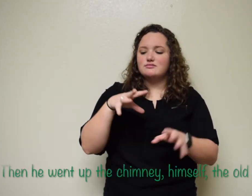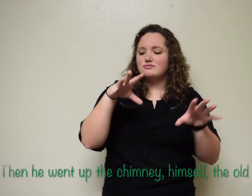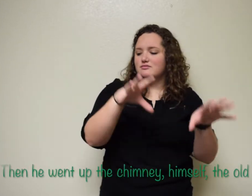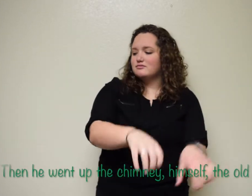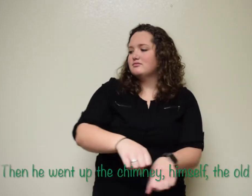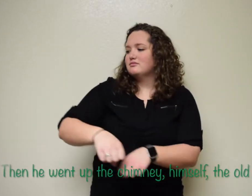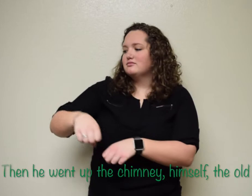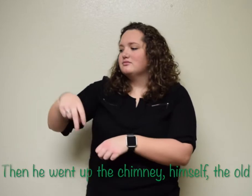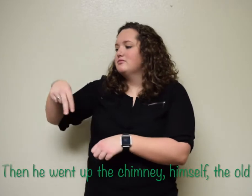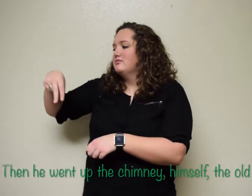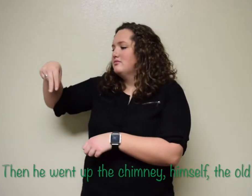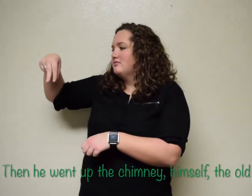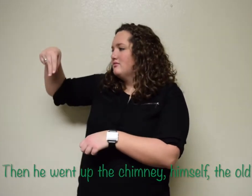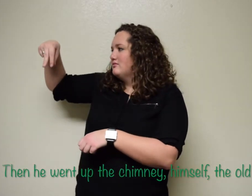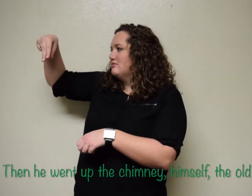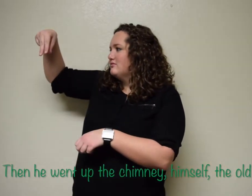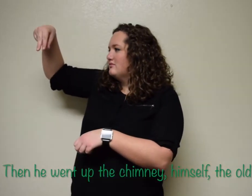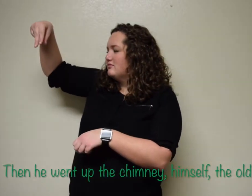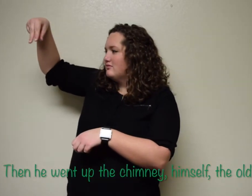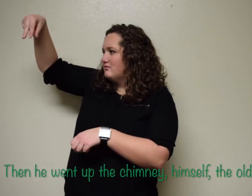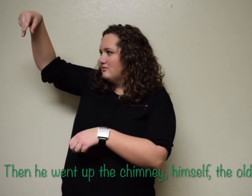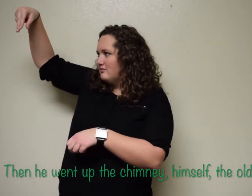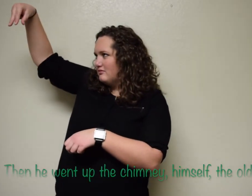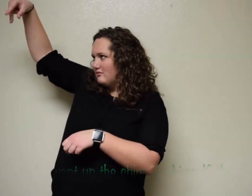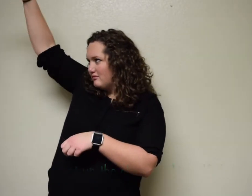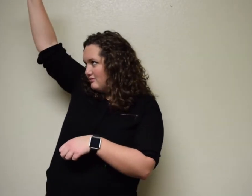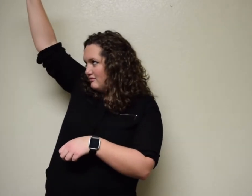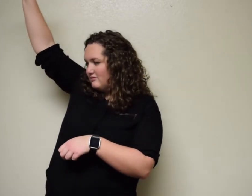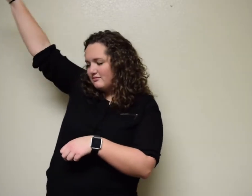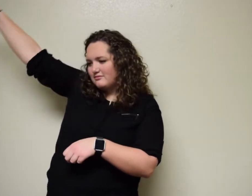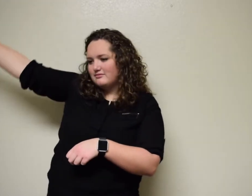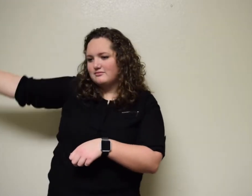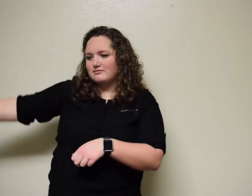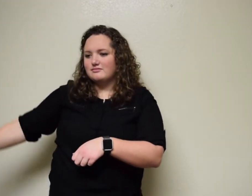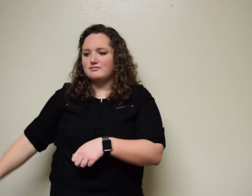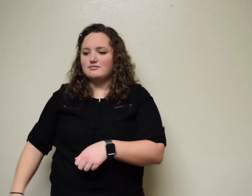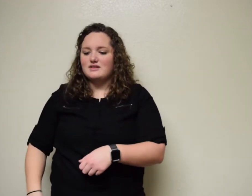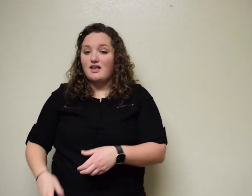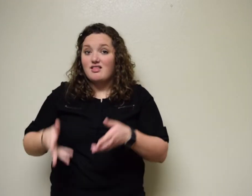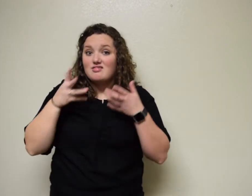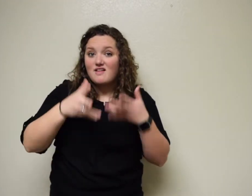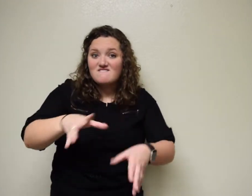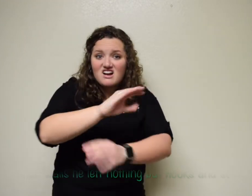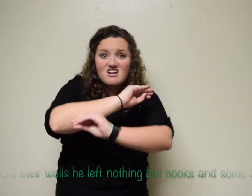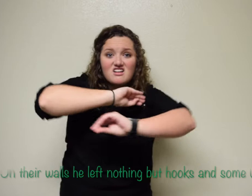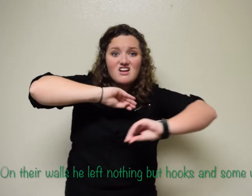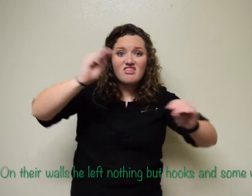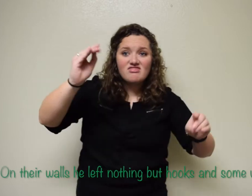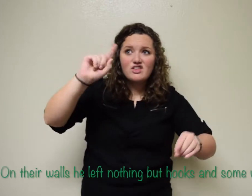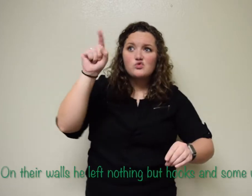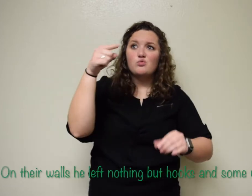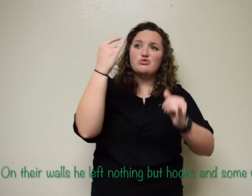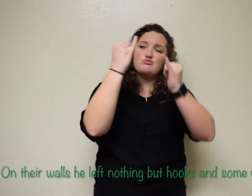went up the chimney himself the old liar on their walls he left nothing but hooks and some wire